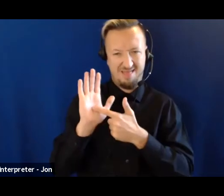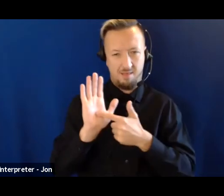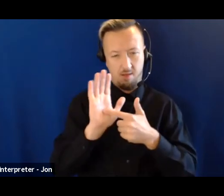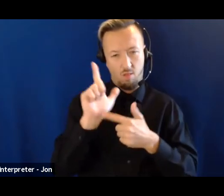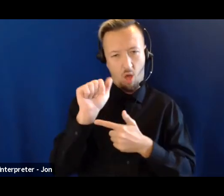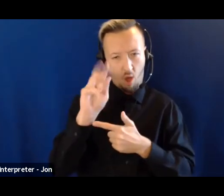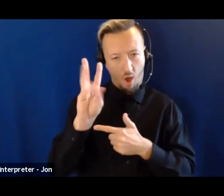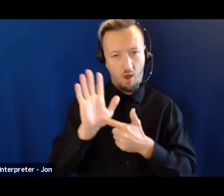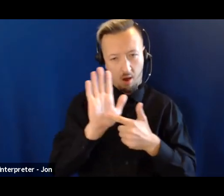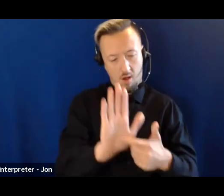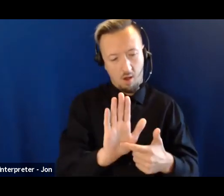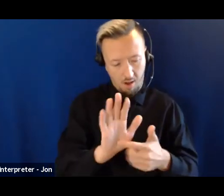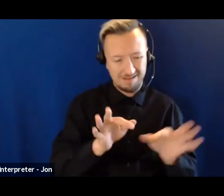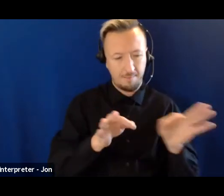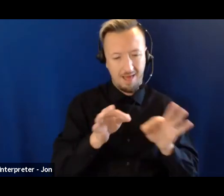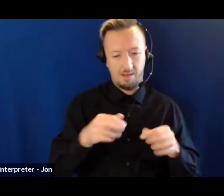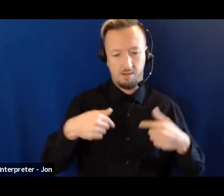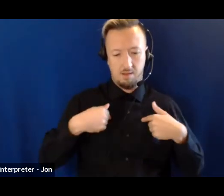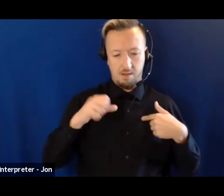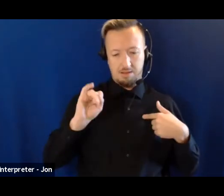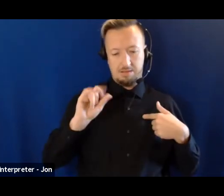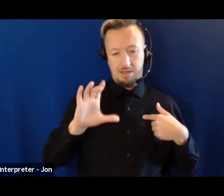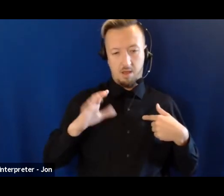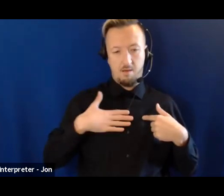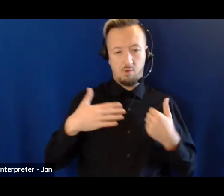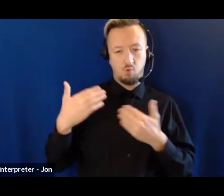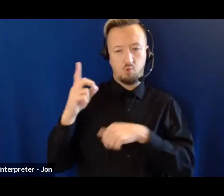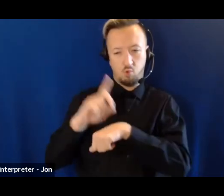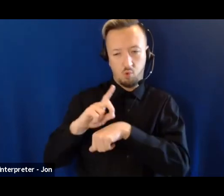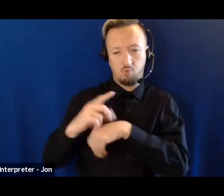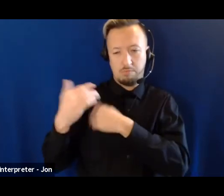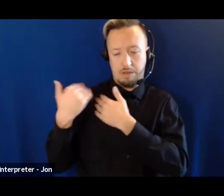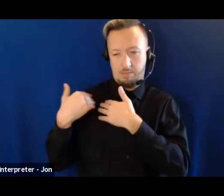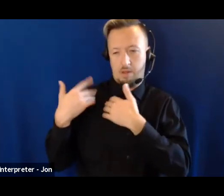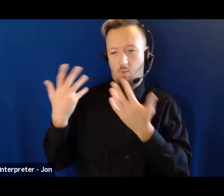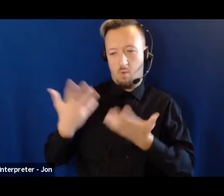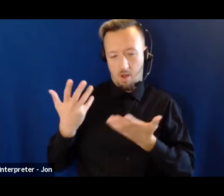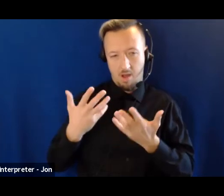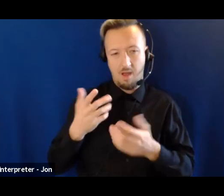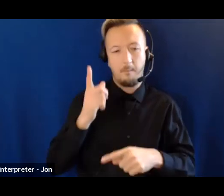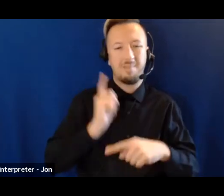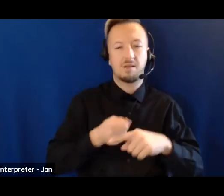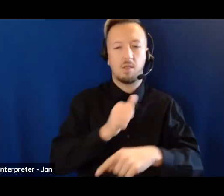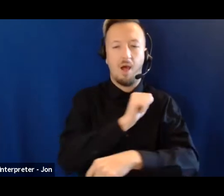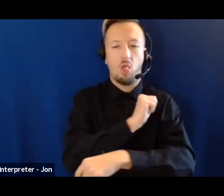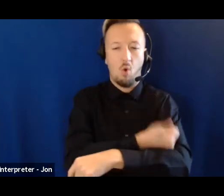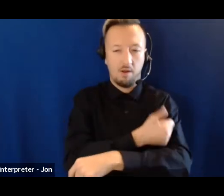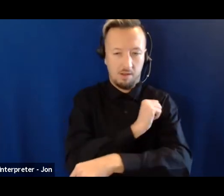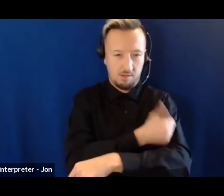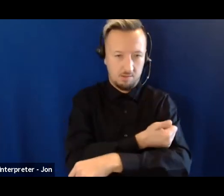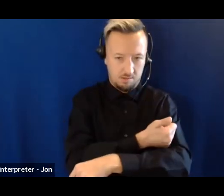your duties are, what your responsibilities are. And then of course the authorities breaks those down for you as well.